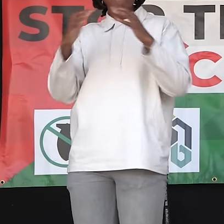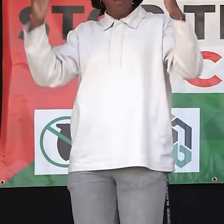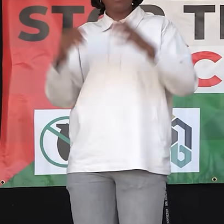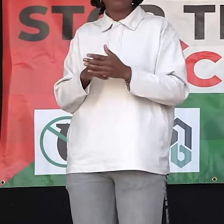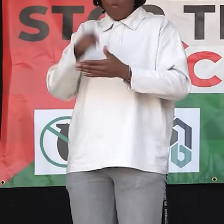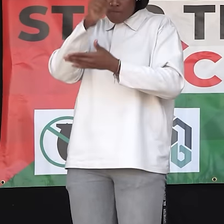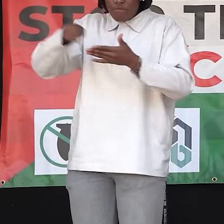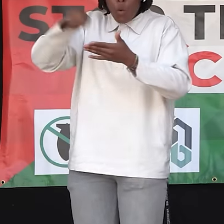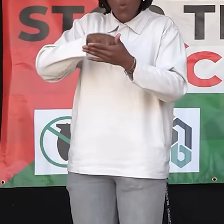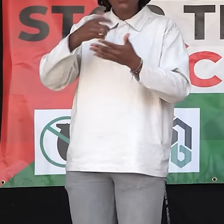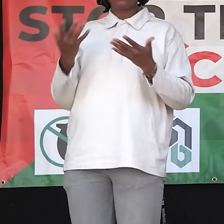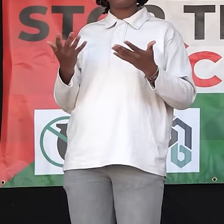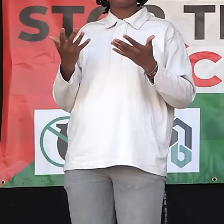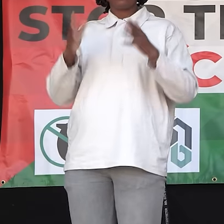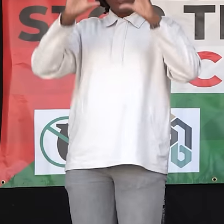Vote for it.